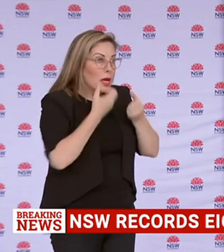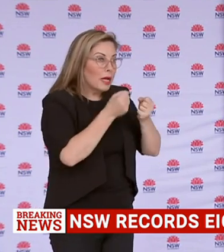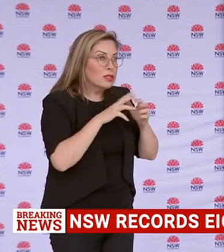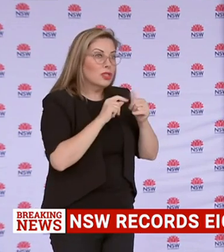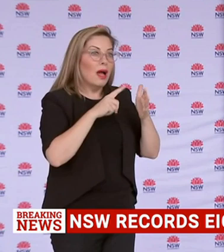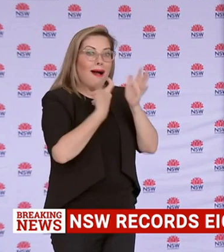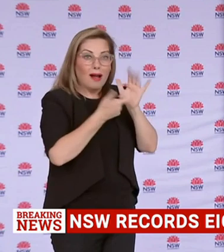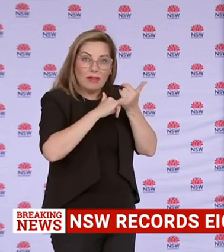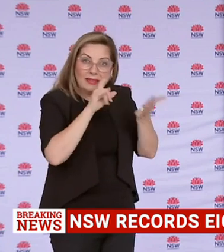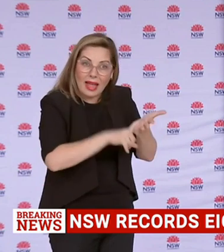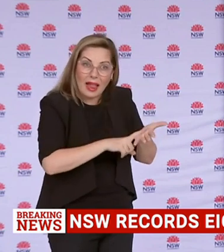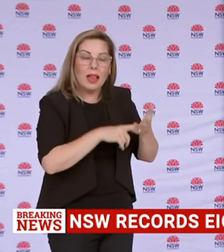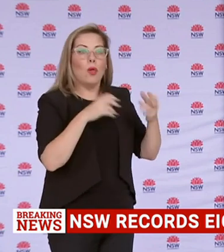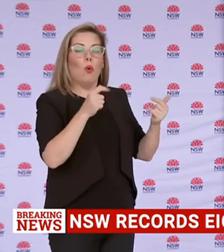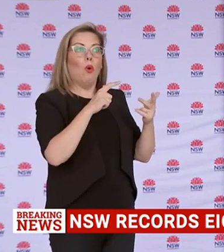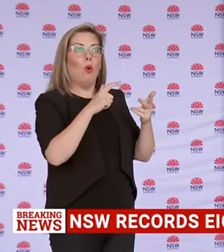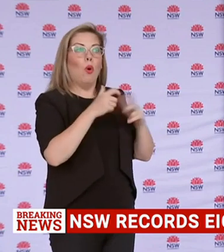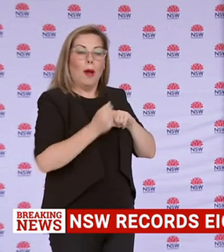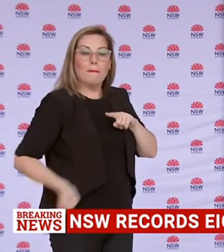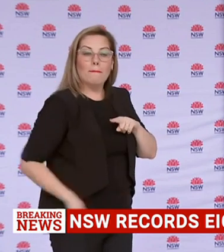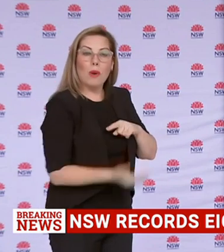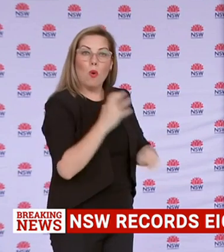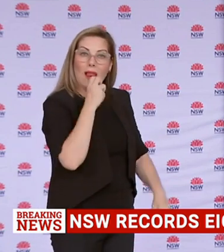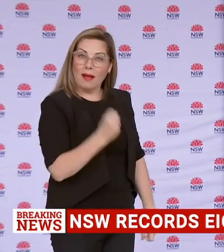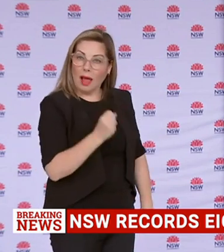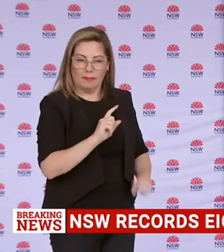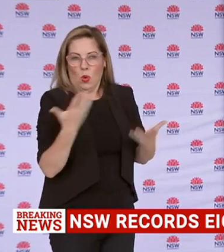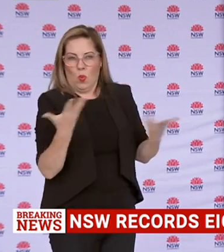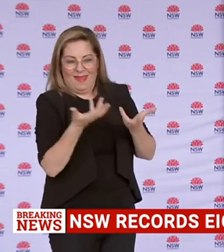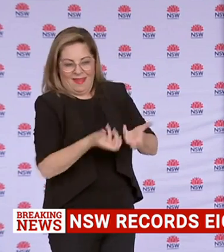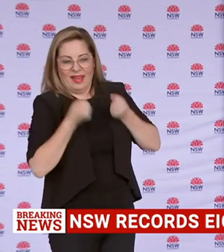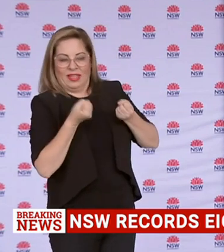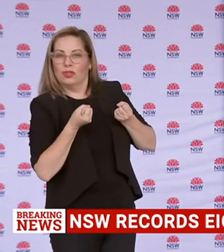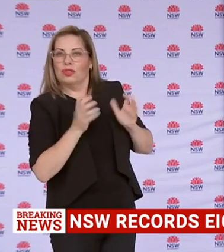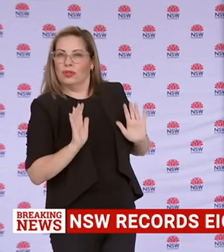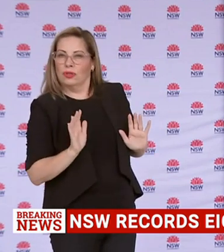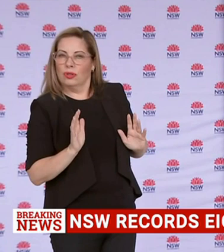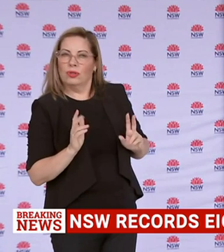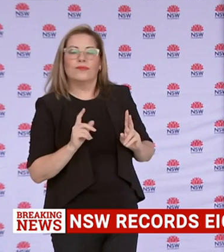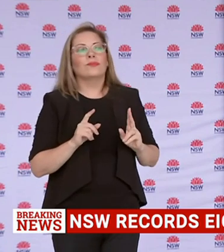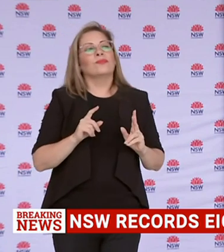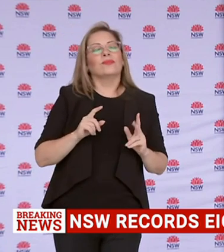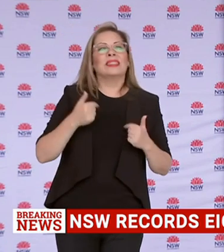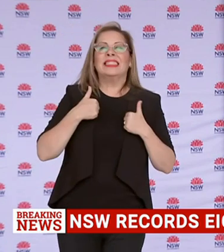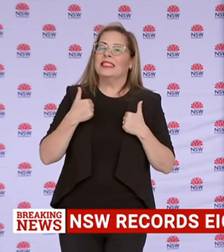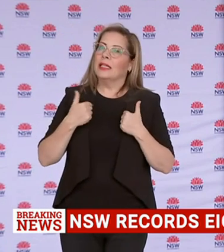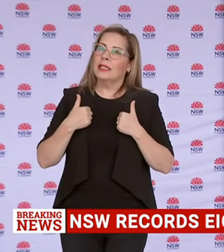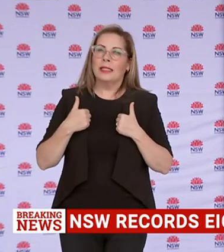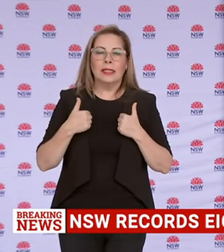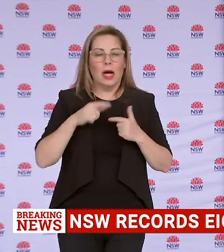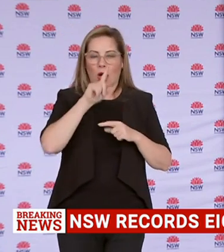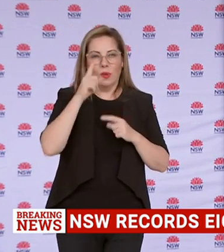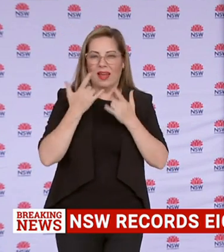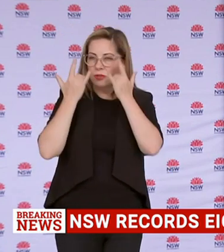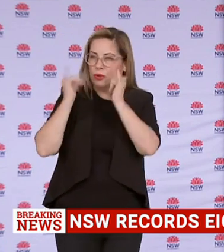Avalon? So I would have to get the breakdown of the details of the cases, but my recollection is that they're all really linked to the